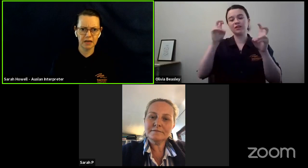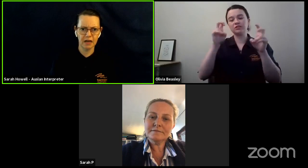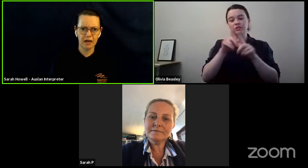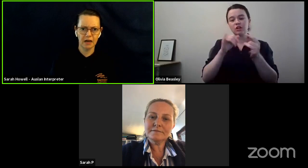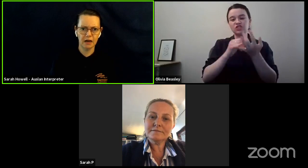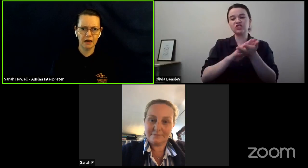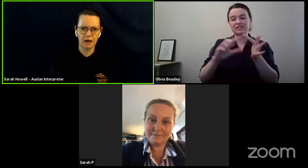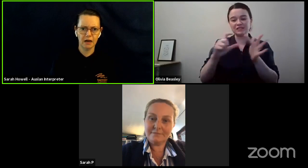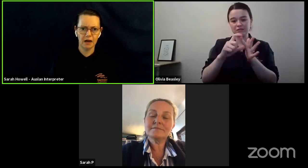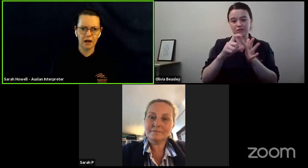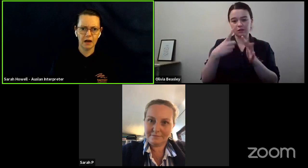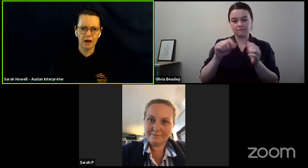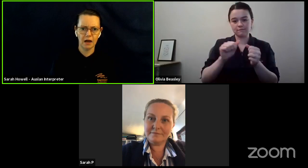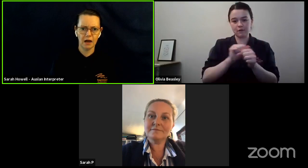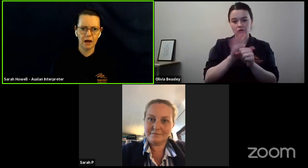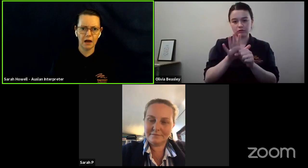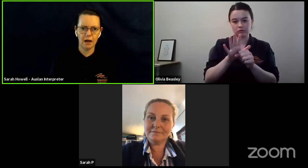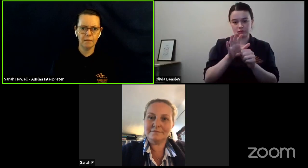coronavirus,